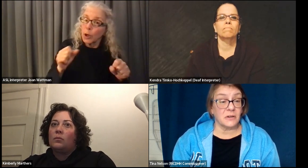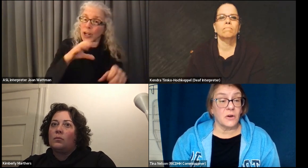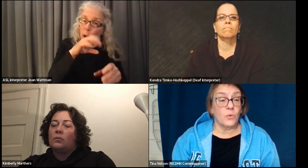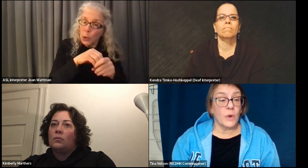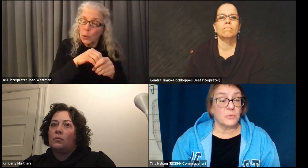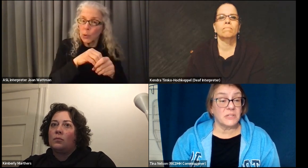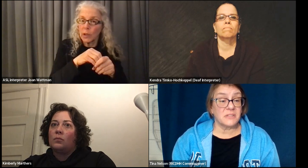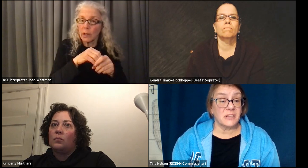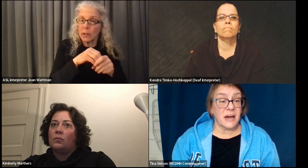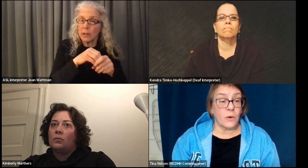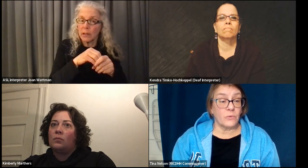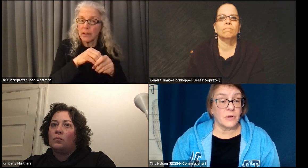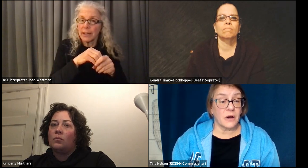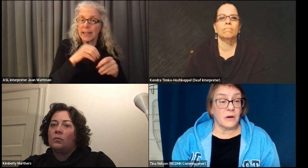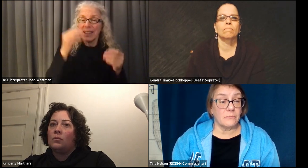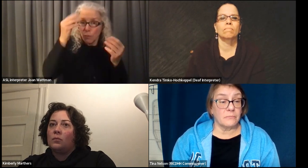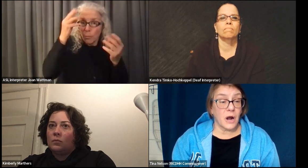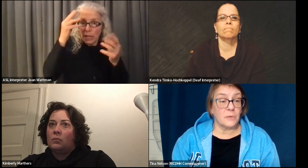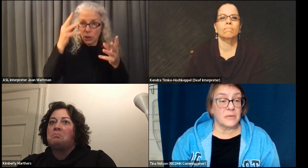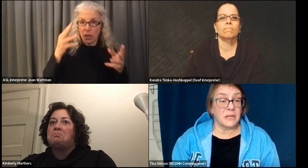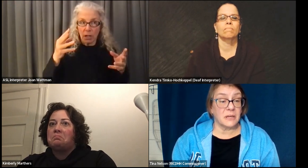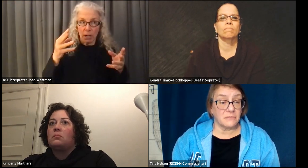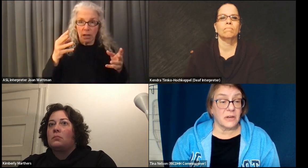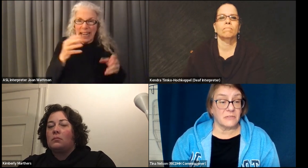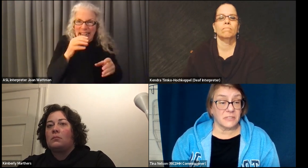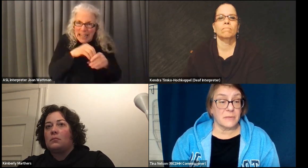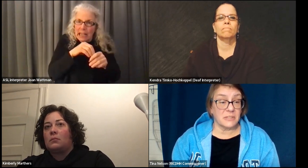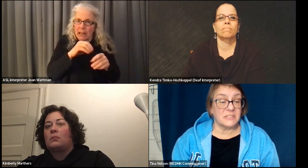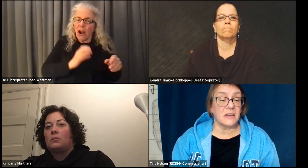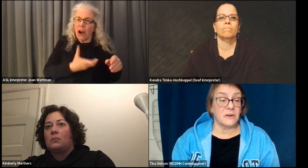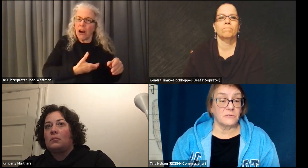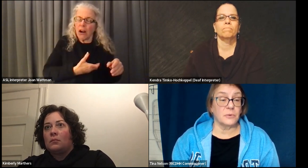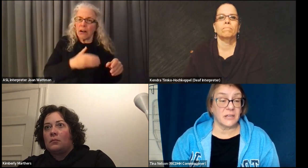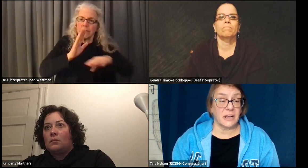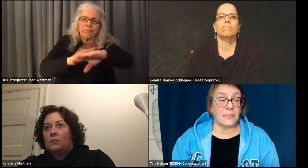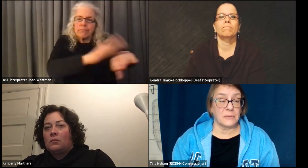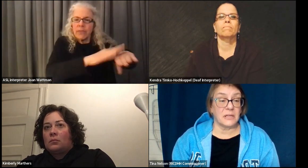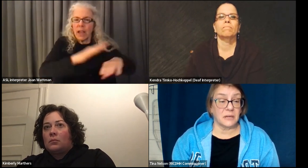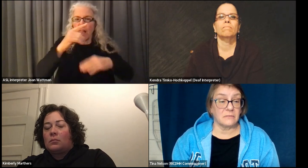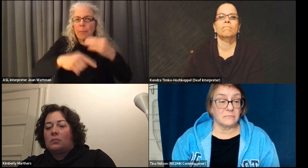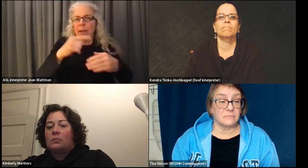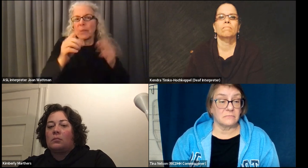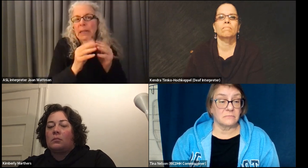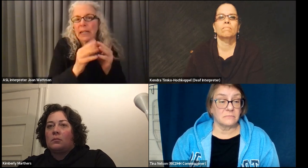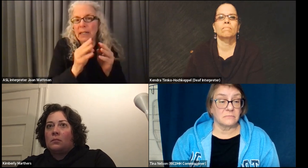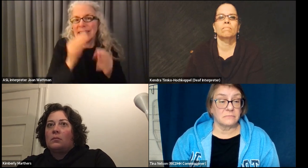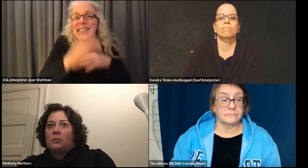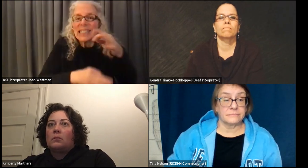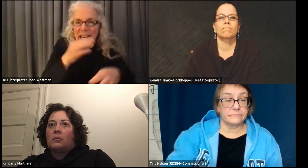of it when we send out our meeting invite every time instead of reading it at the meeting.